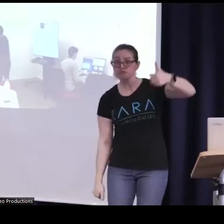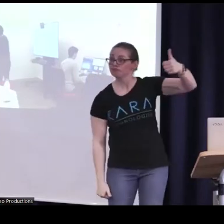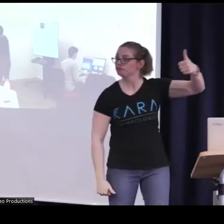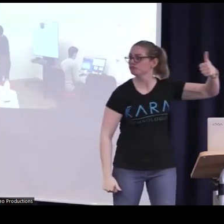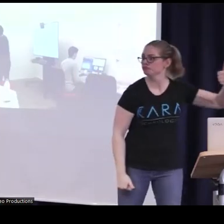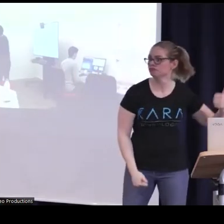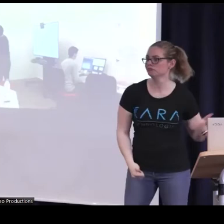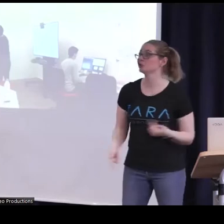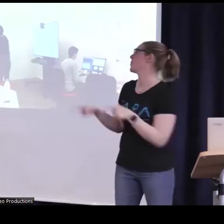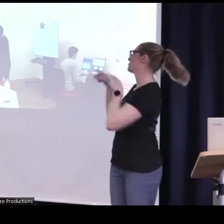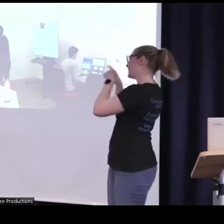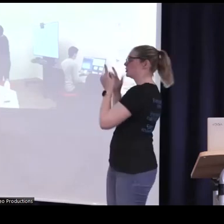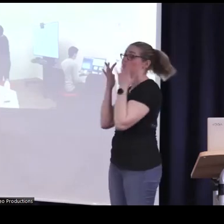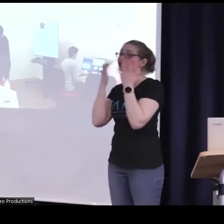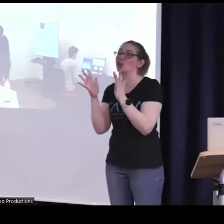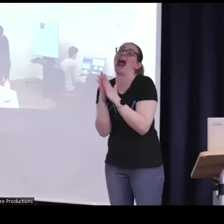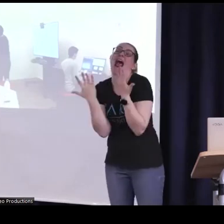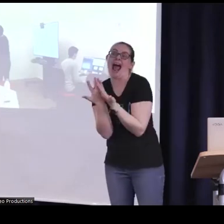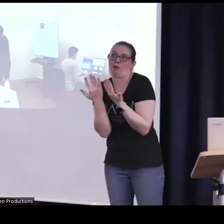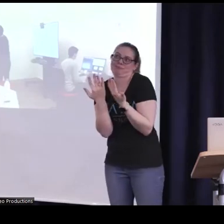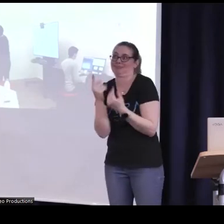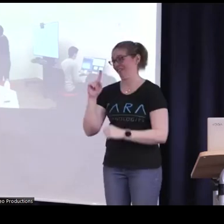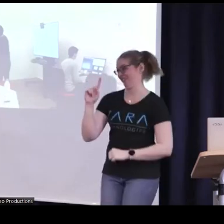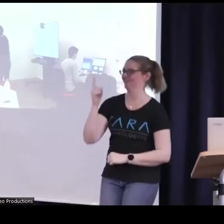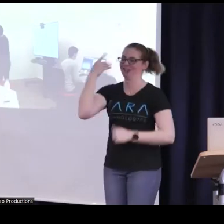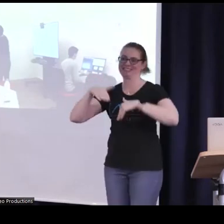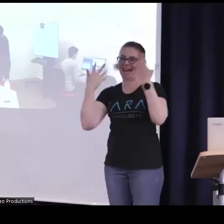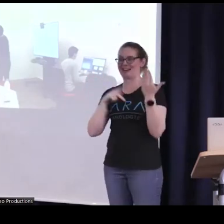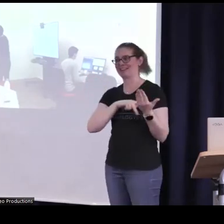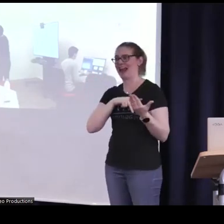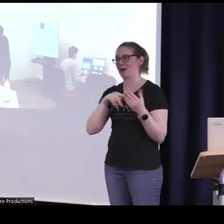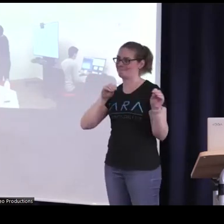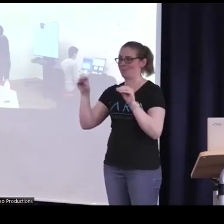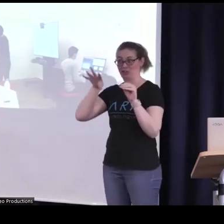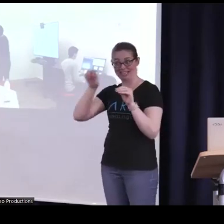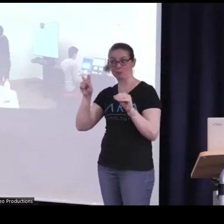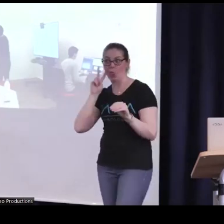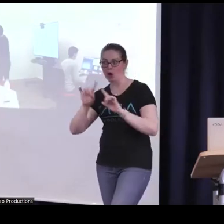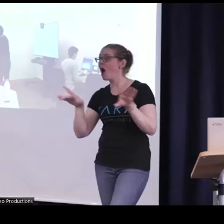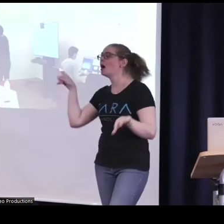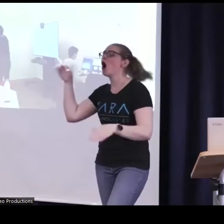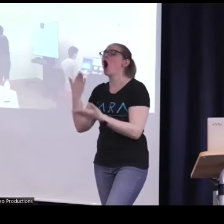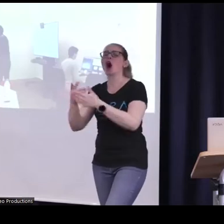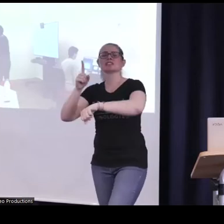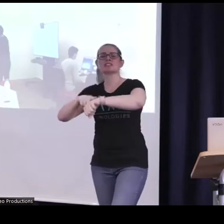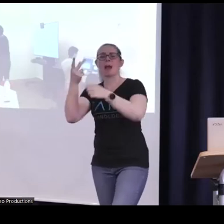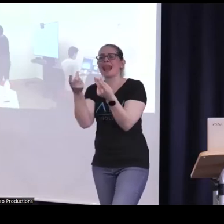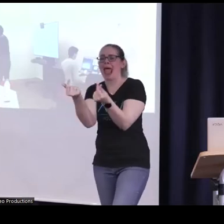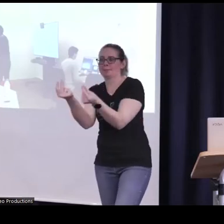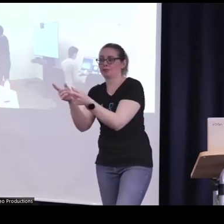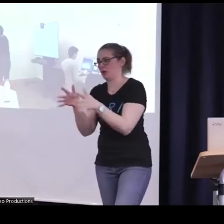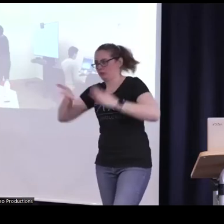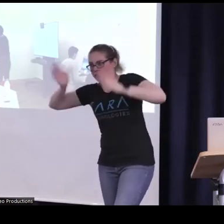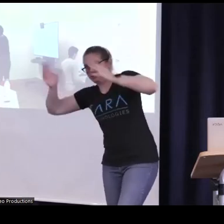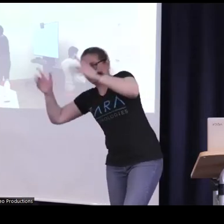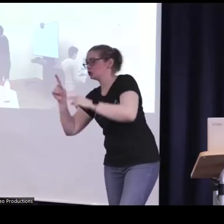They just heard that it was going to be done and they decided to be involved. So that really shows the first day of Kara motion capture, what it